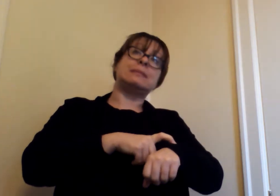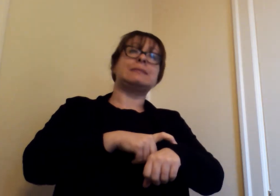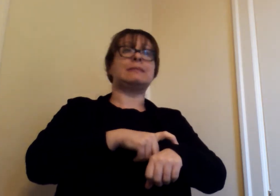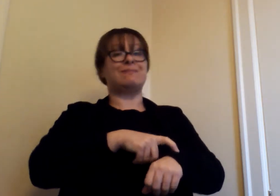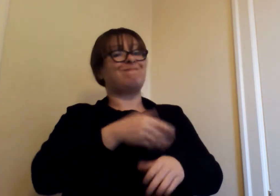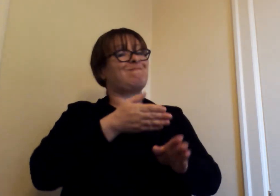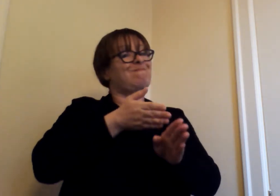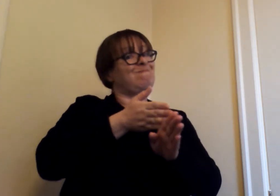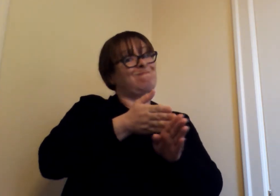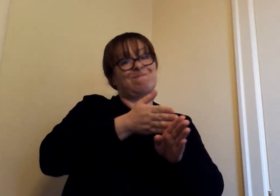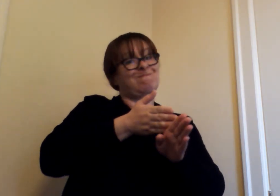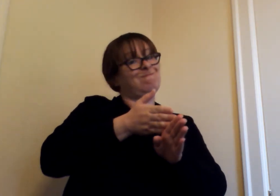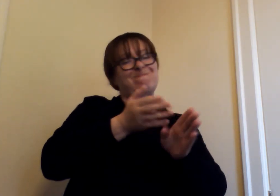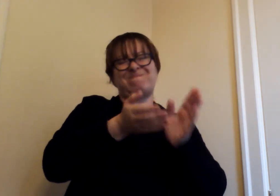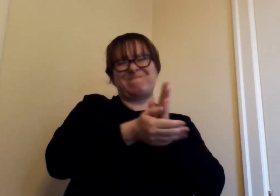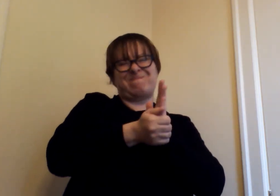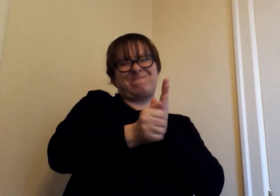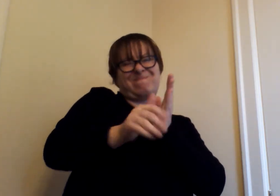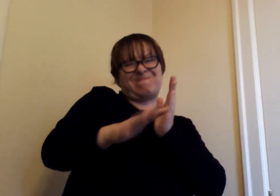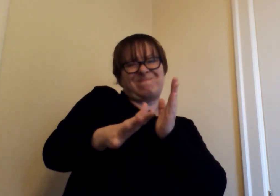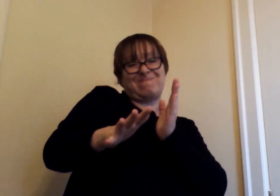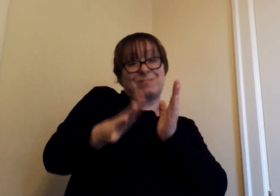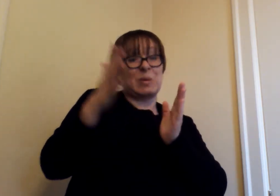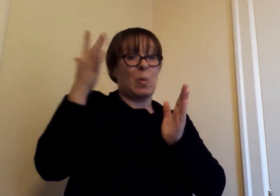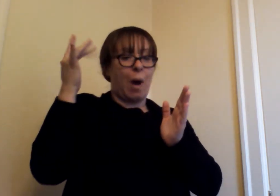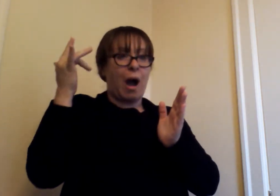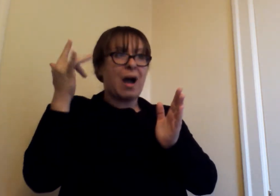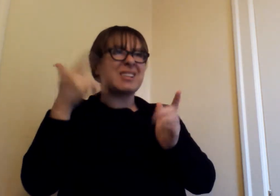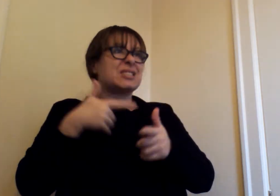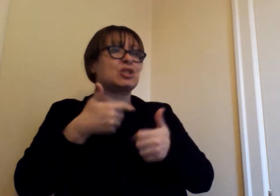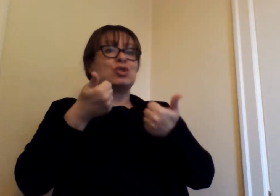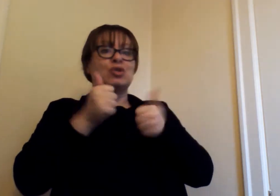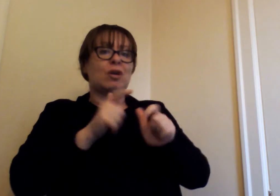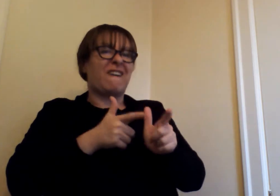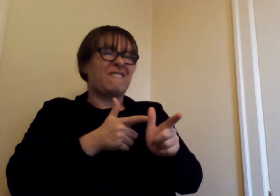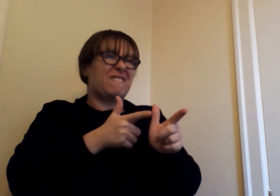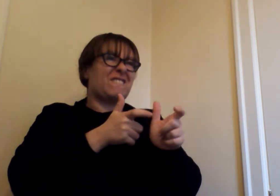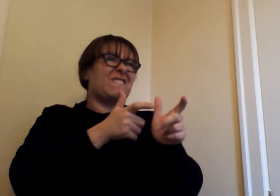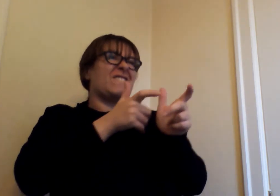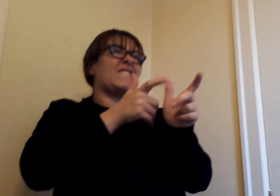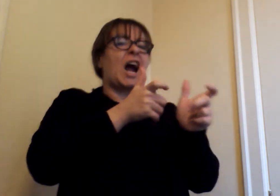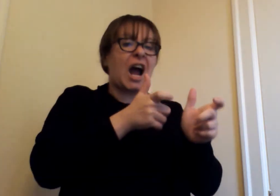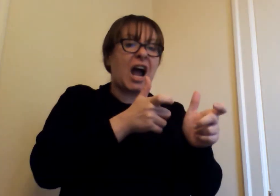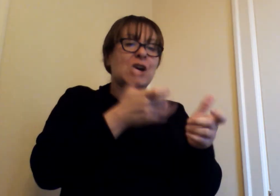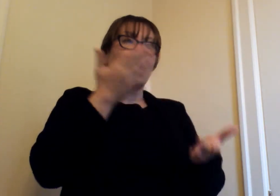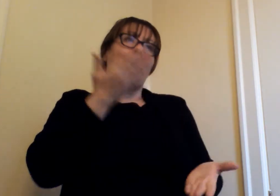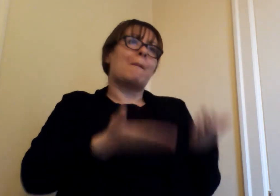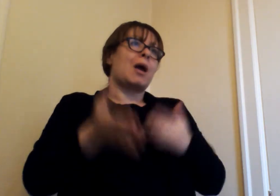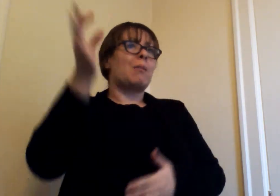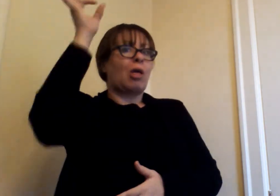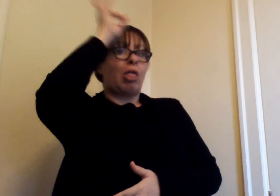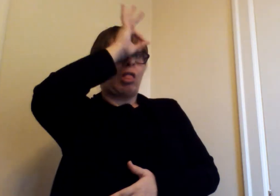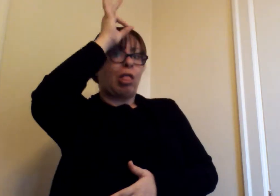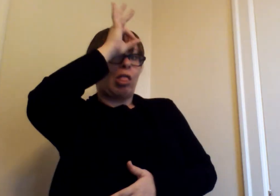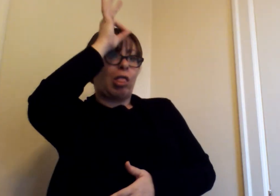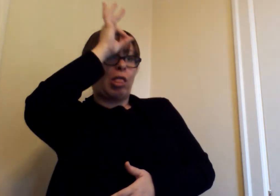of concentration, and undue haste all are factors that can negatively impact the integrity of a sample. Or worse, that